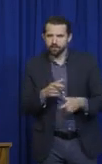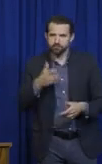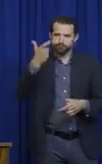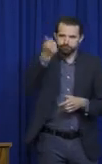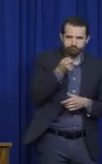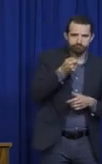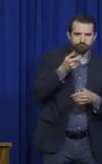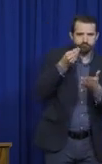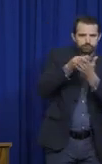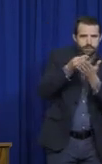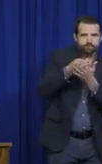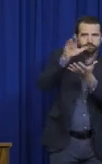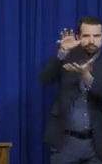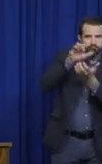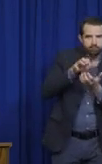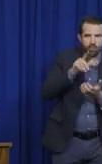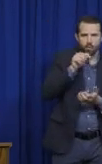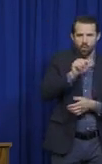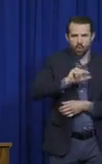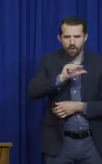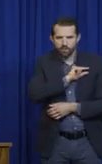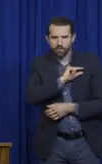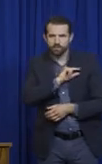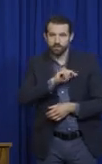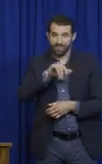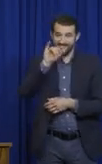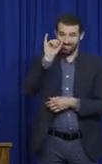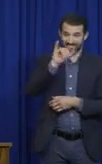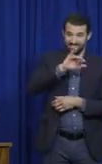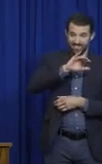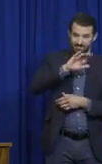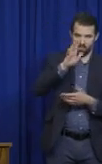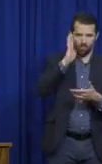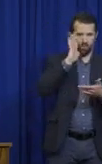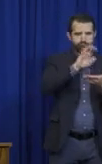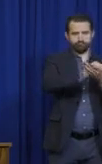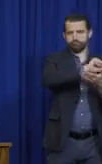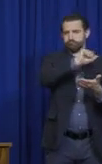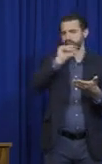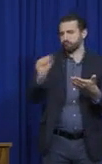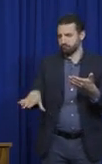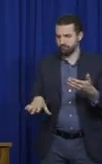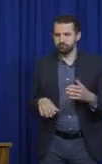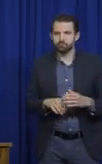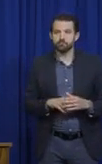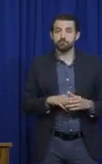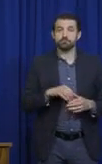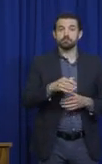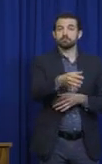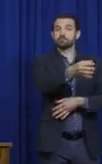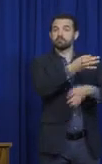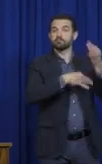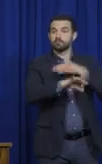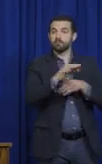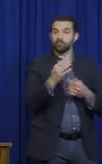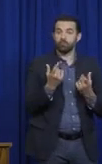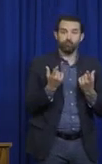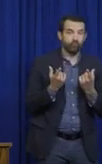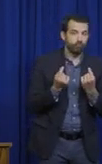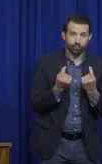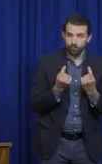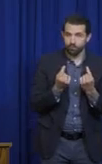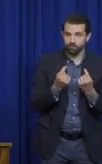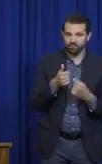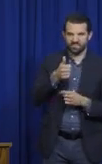is eligible, we have removed that initial step. Instead, if you are self-employed, you will